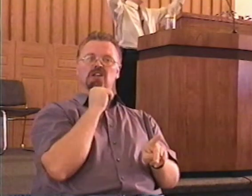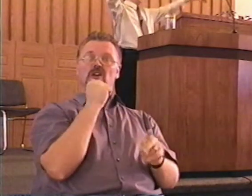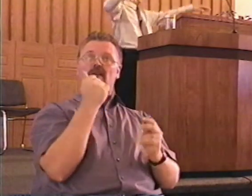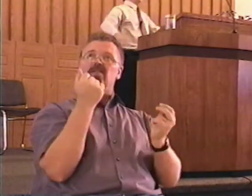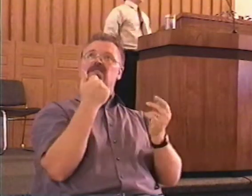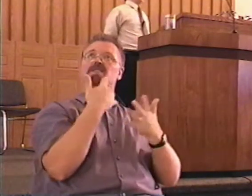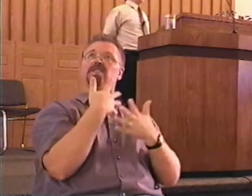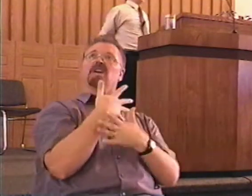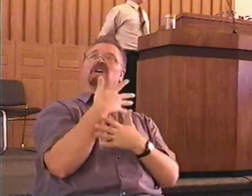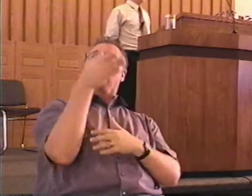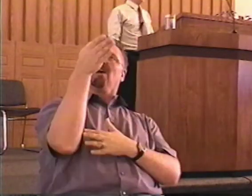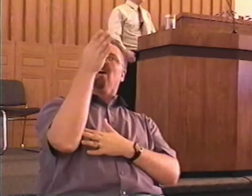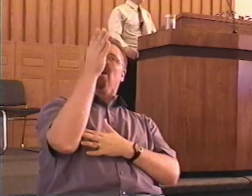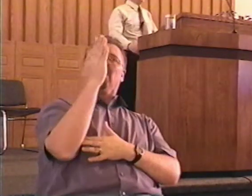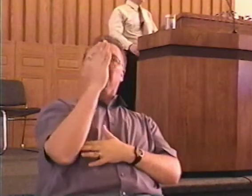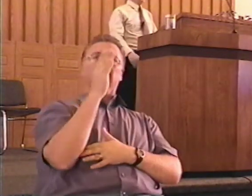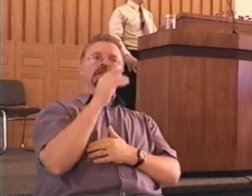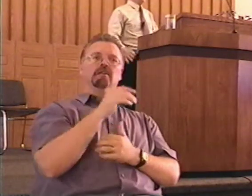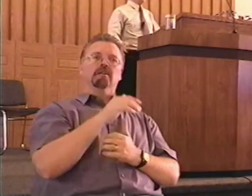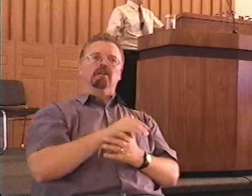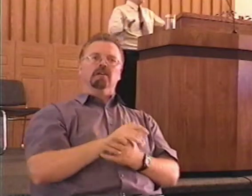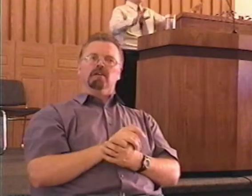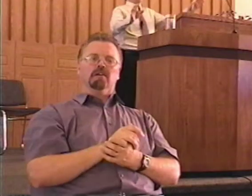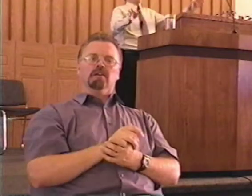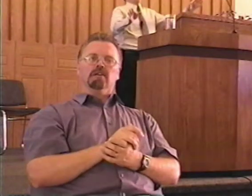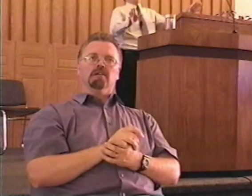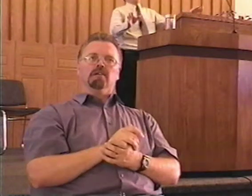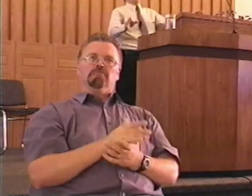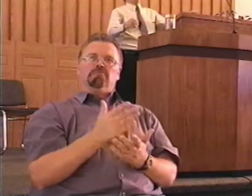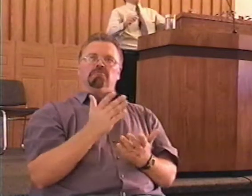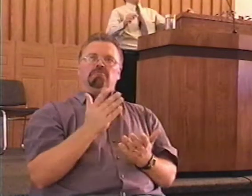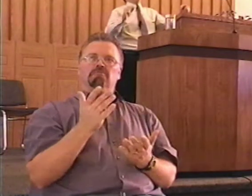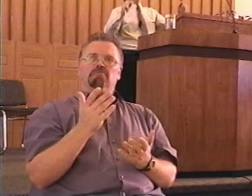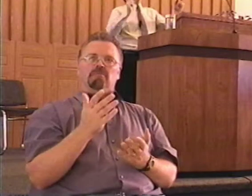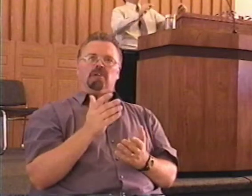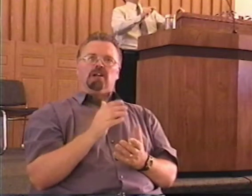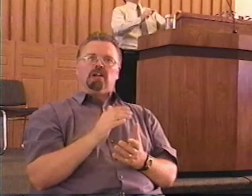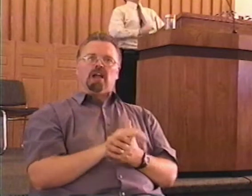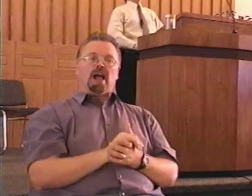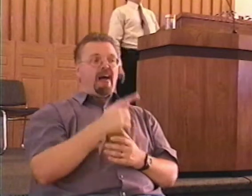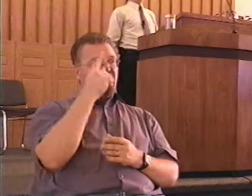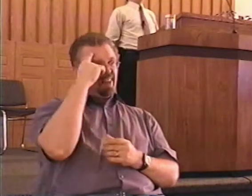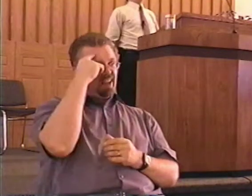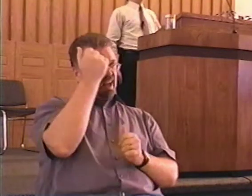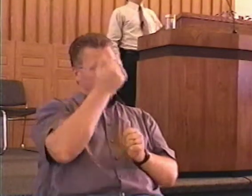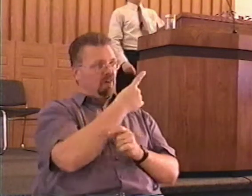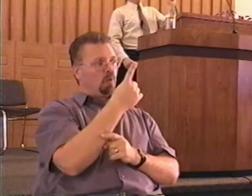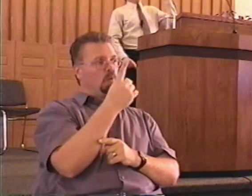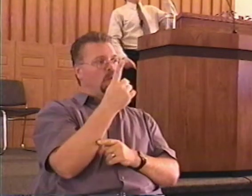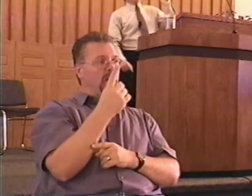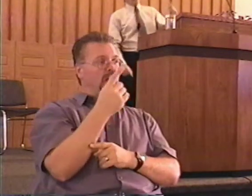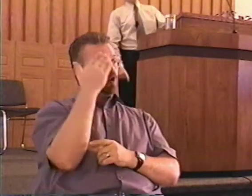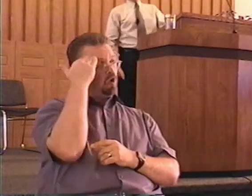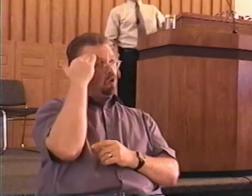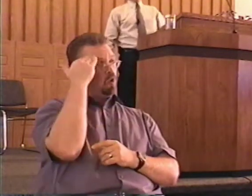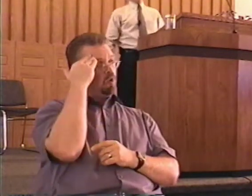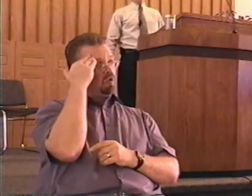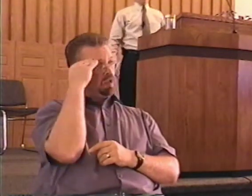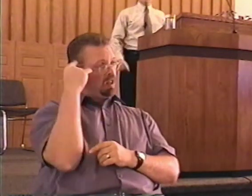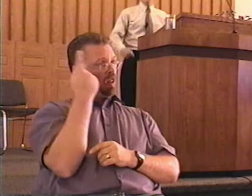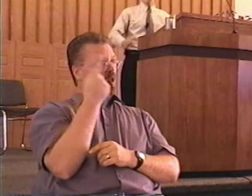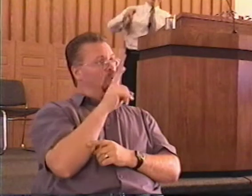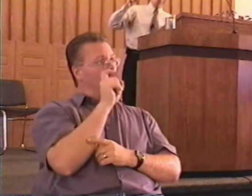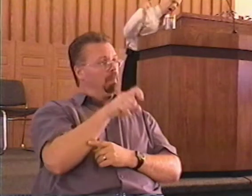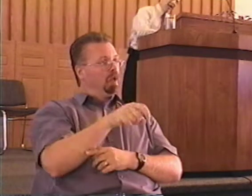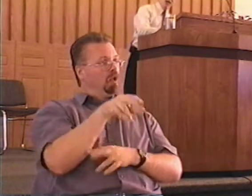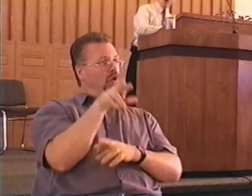can take your God and get out of here. I doubt there's a person here. I bet every single one of us knows we ought to